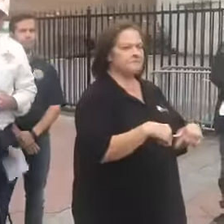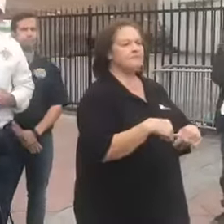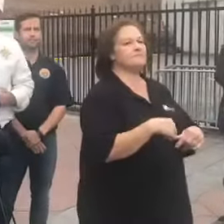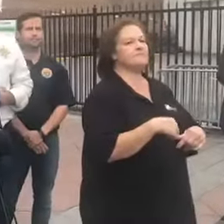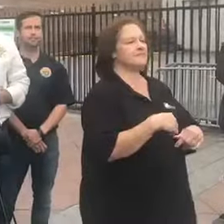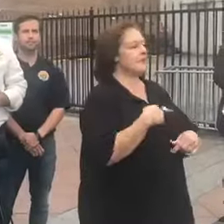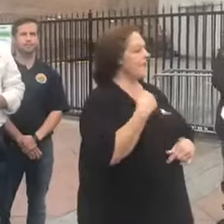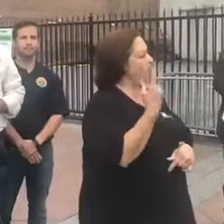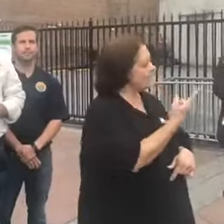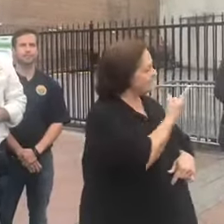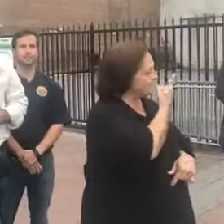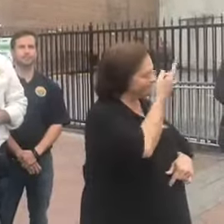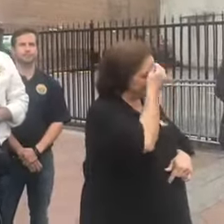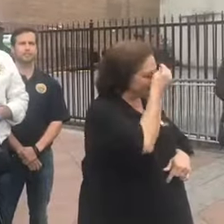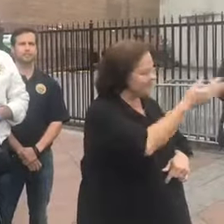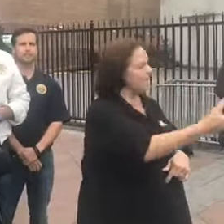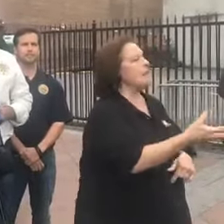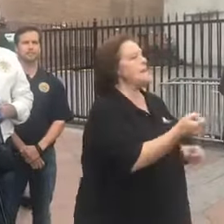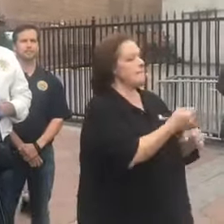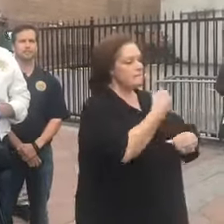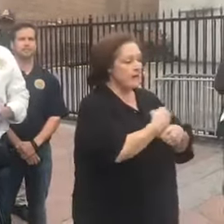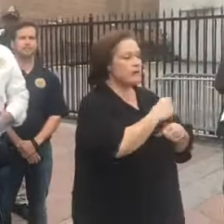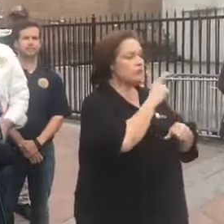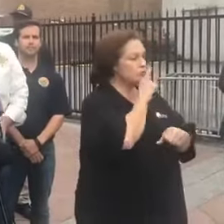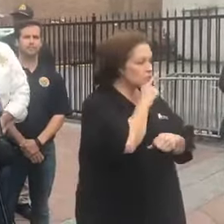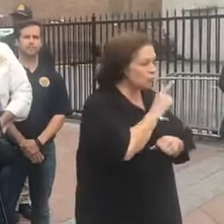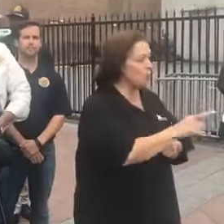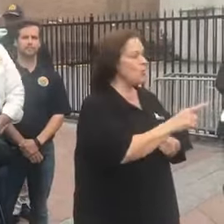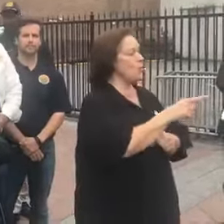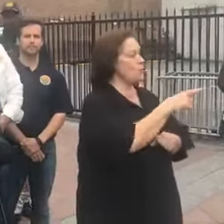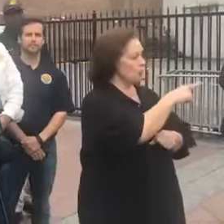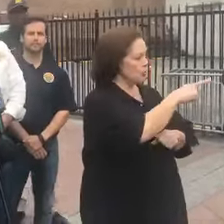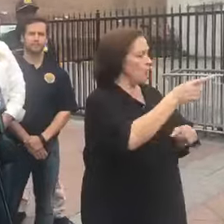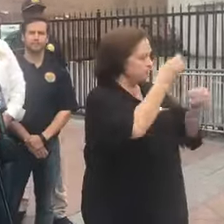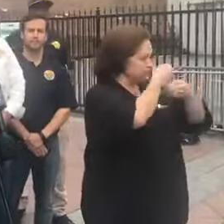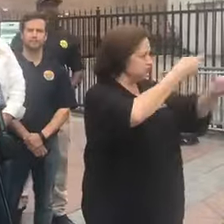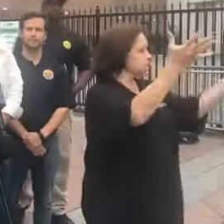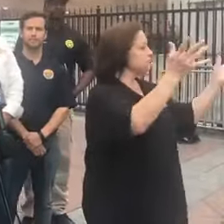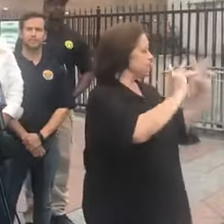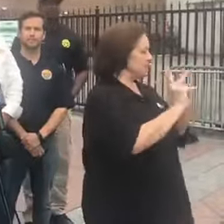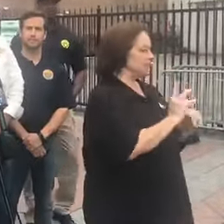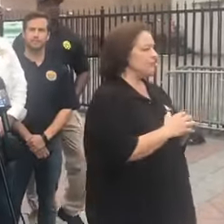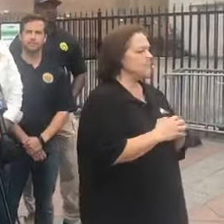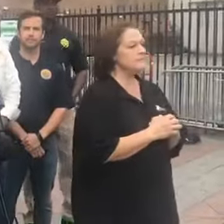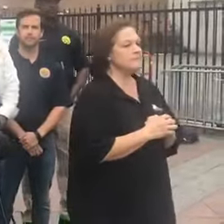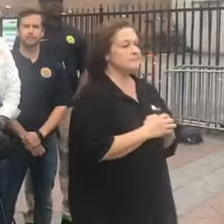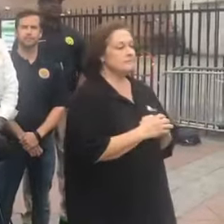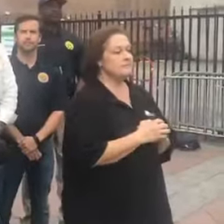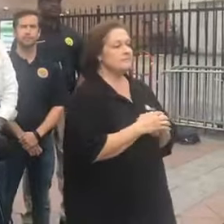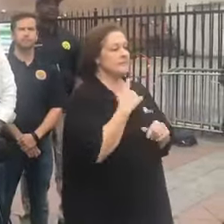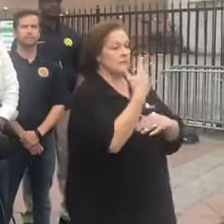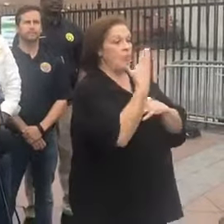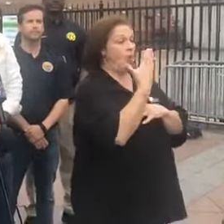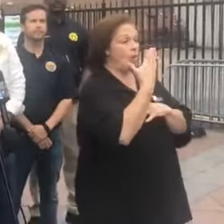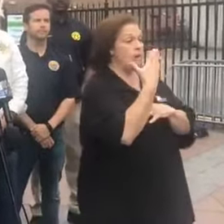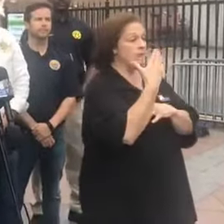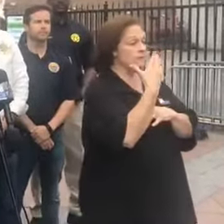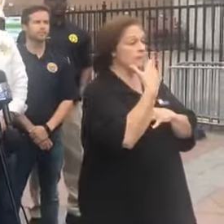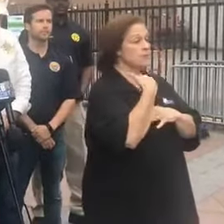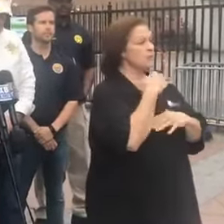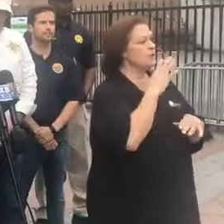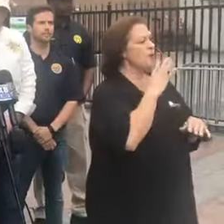as I always tell you, making sure that the public is informed. As we mentioned earlier this morning, we're